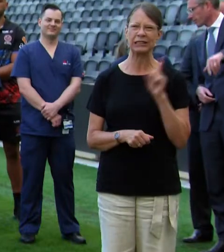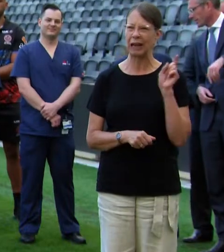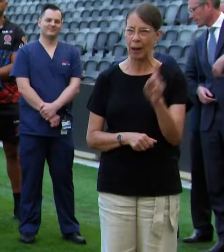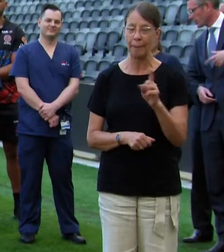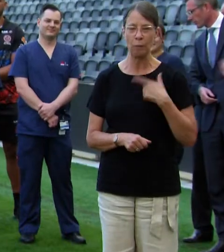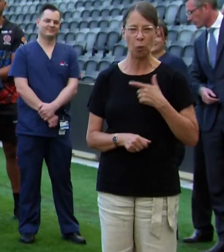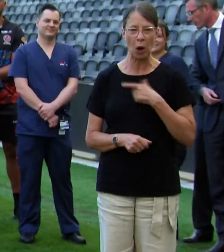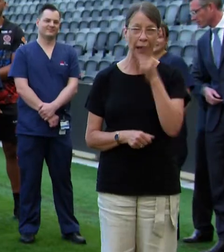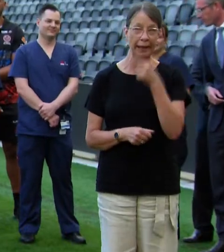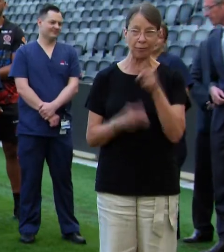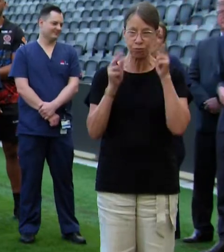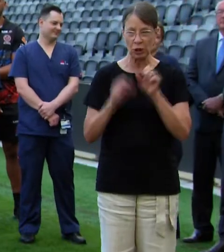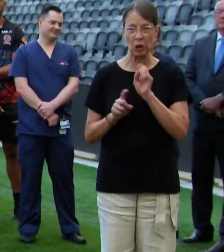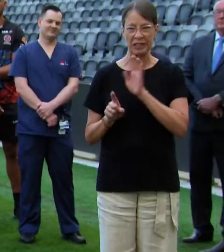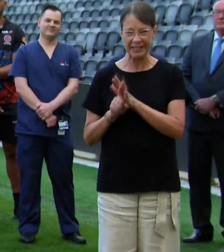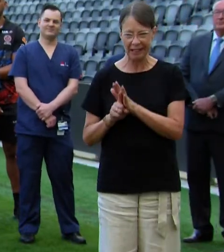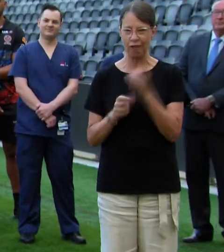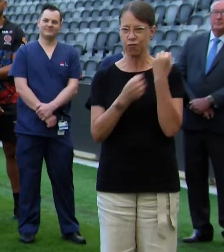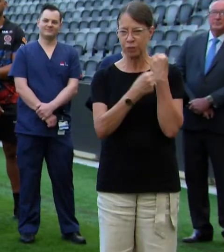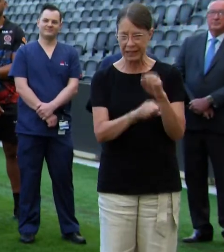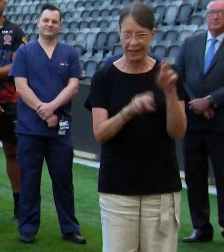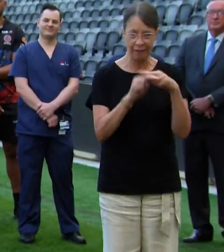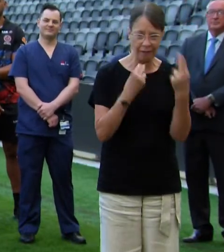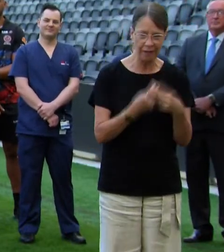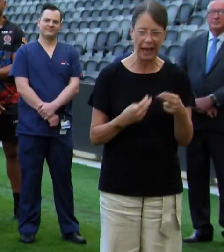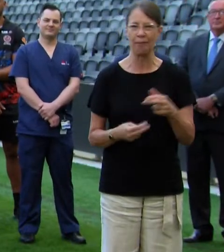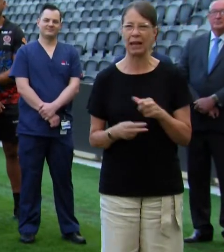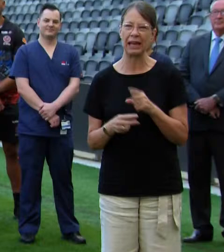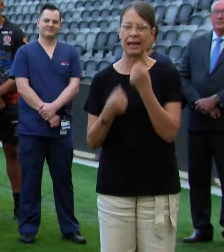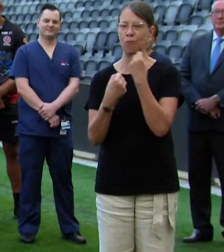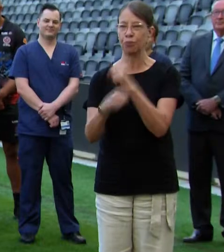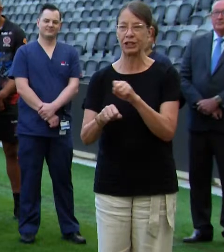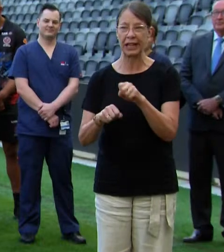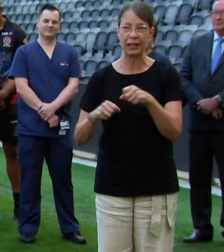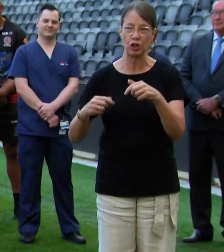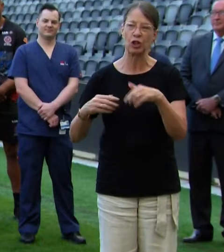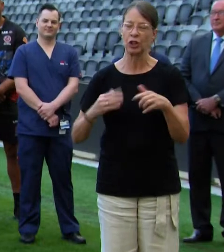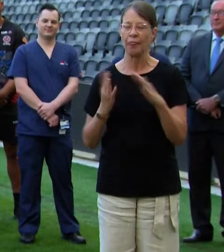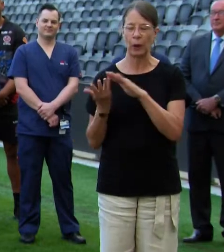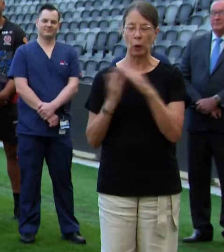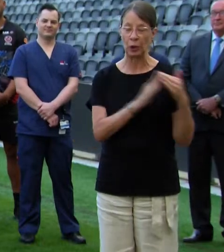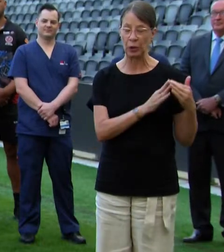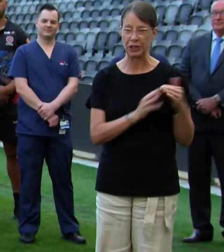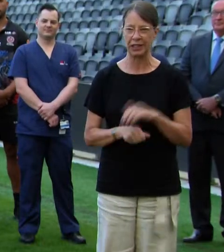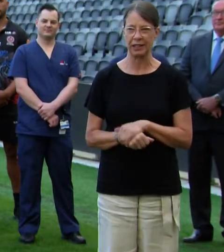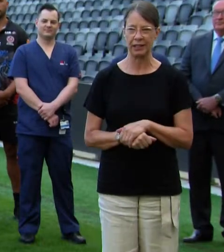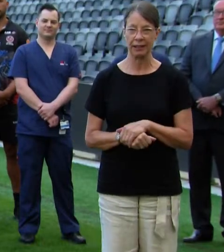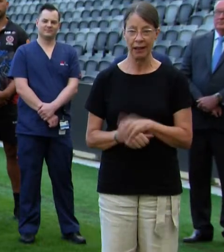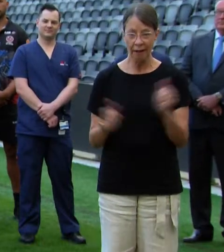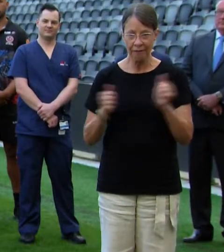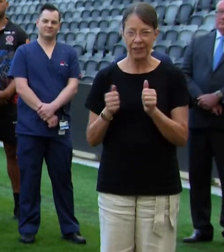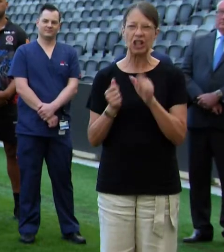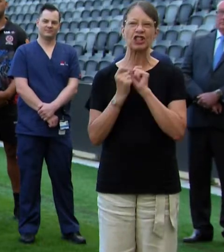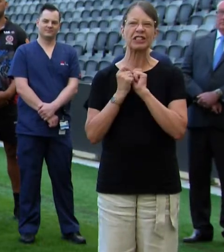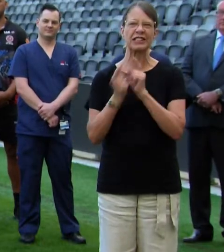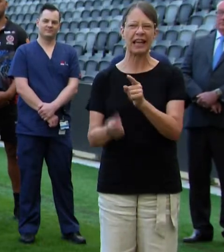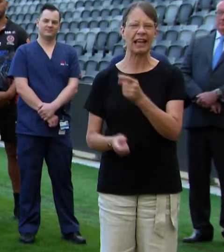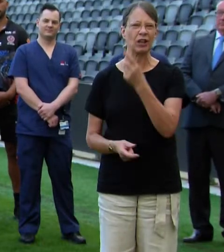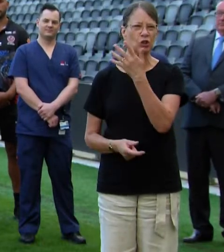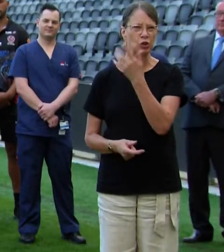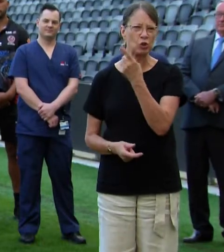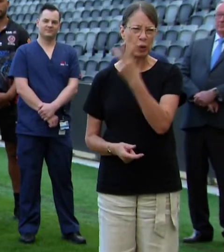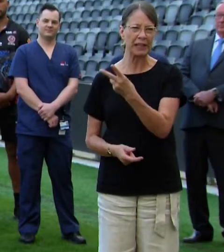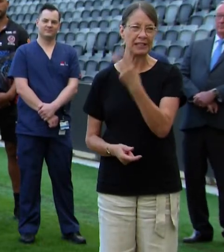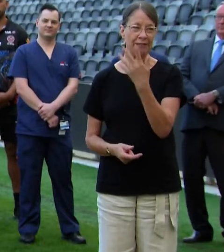which we know is all important. So please come along on Saturday night. There's already 25,000 tickets that have been sold. And if you do come along, you haven't had your